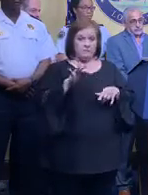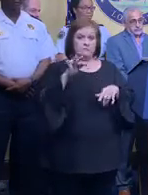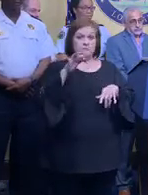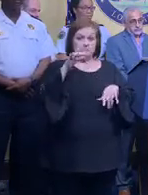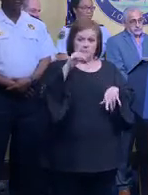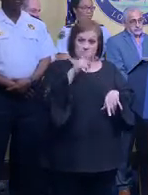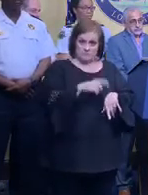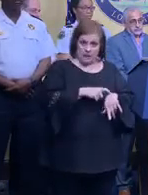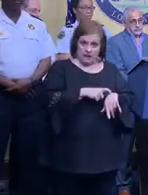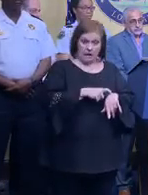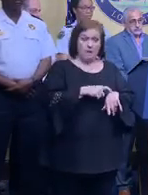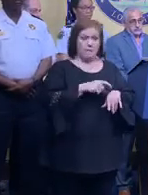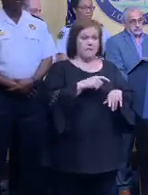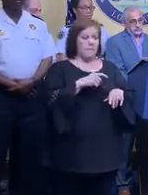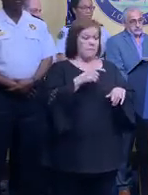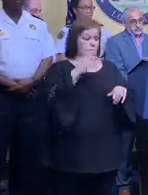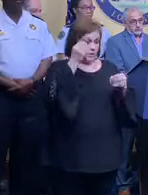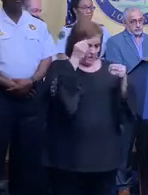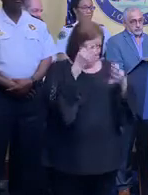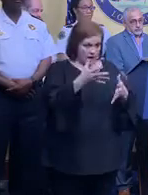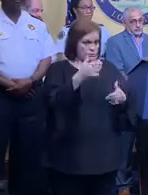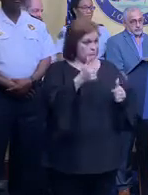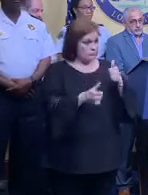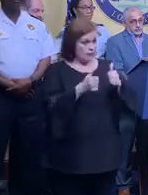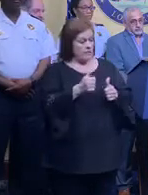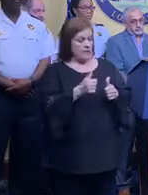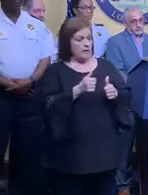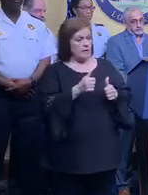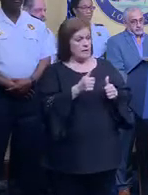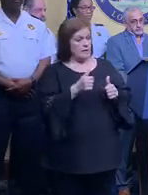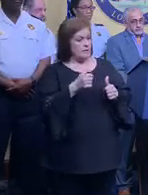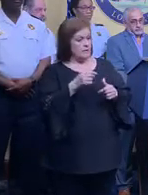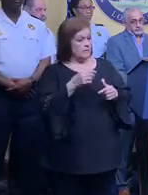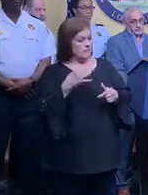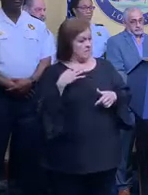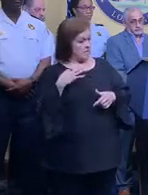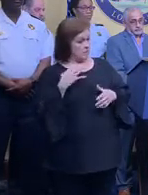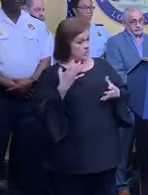be voluntary or mandatory. We have to keep in mind that as these